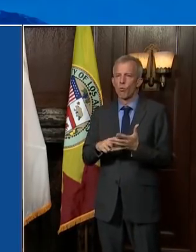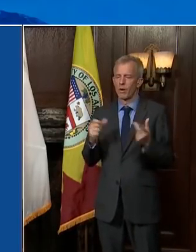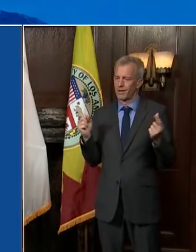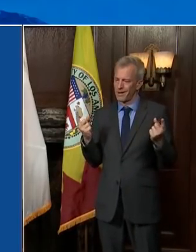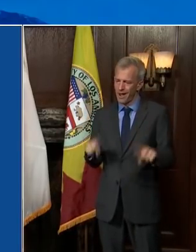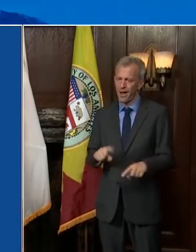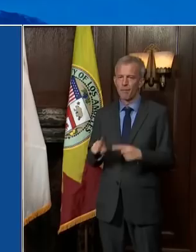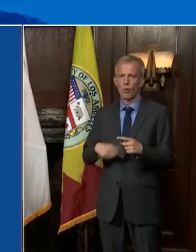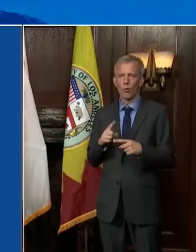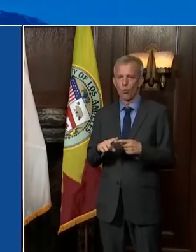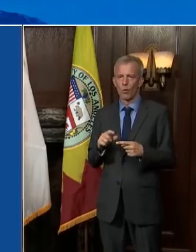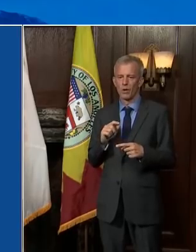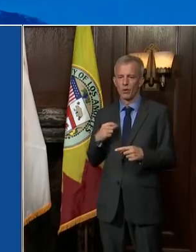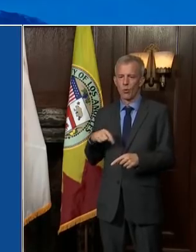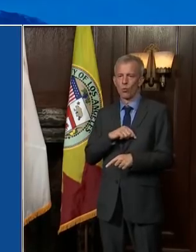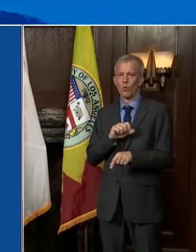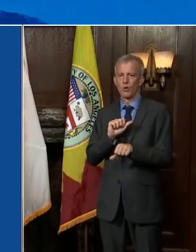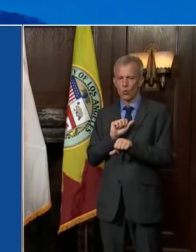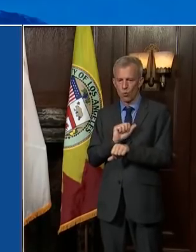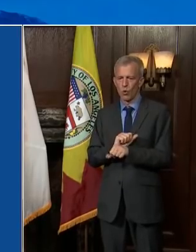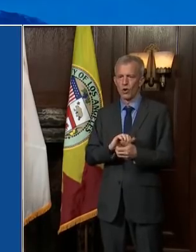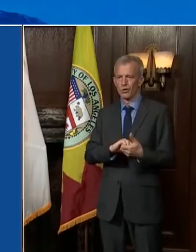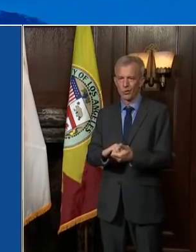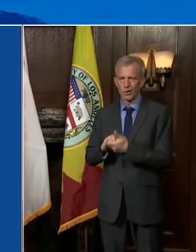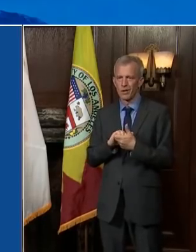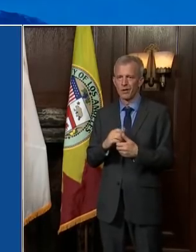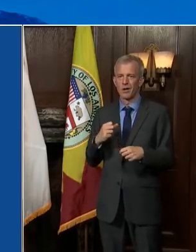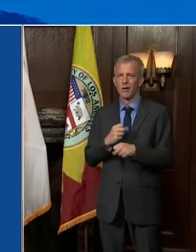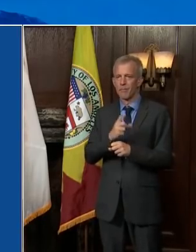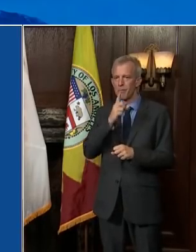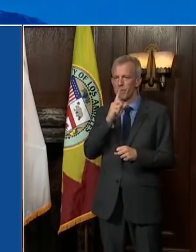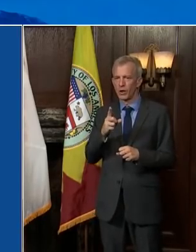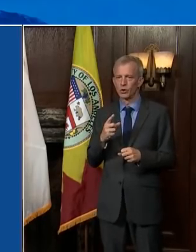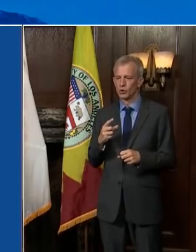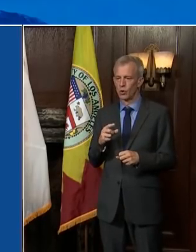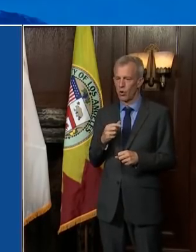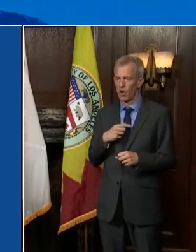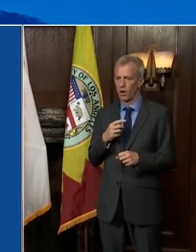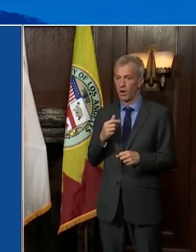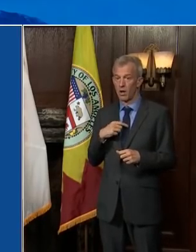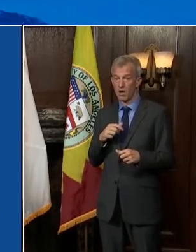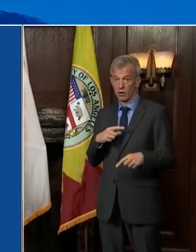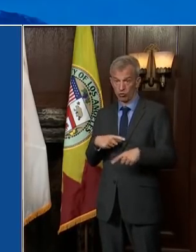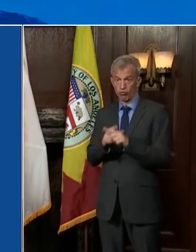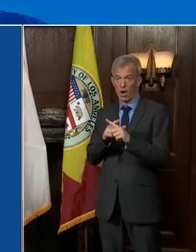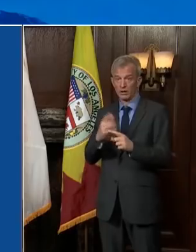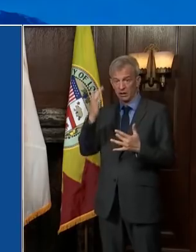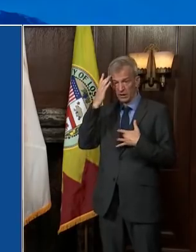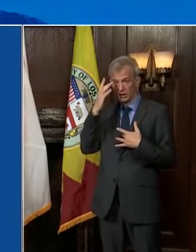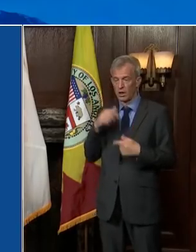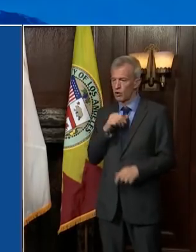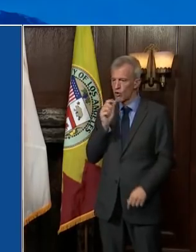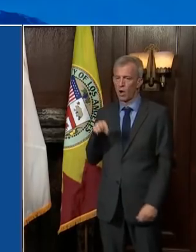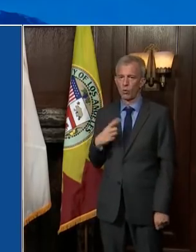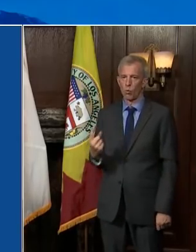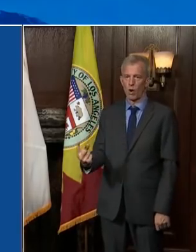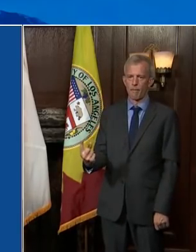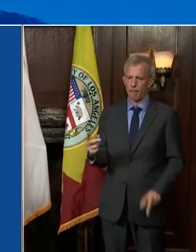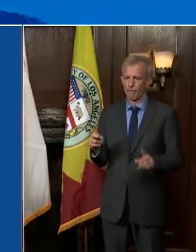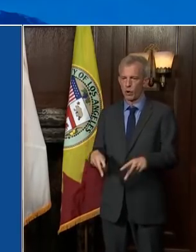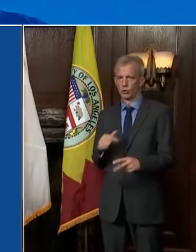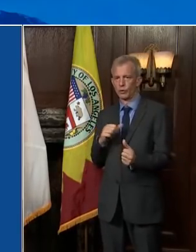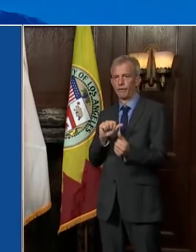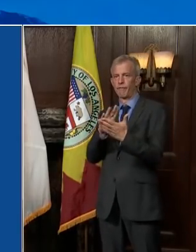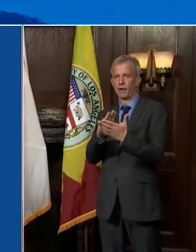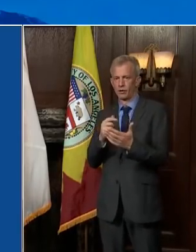work together to make sure that this crisis is not met by anybody alone, but all of us together. Our government and private sector